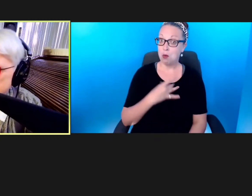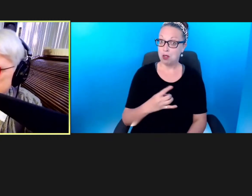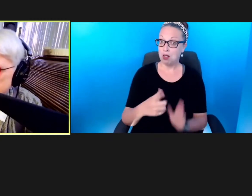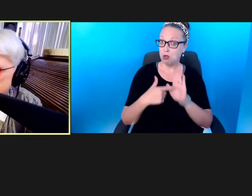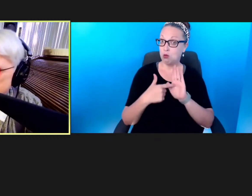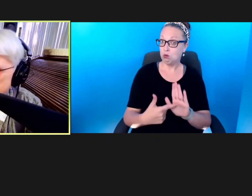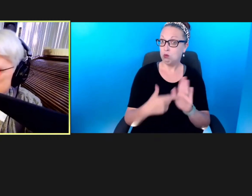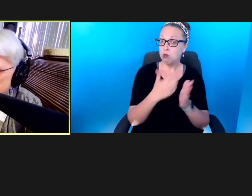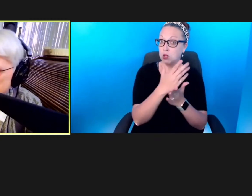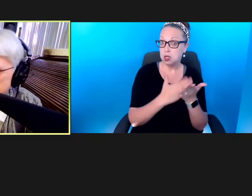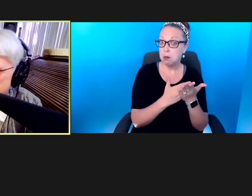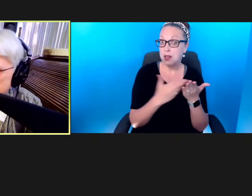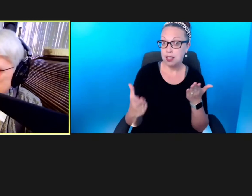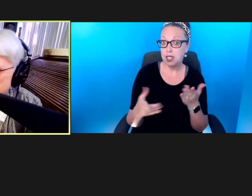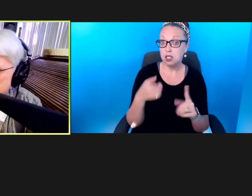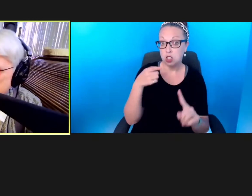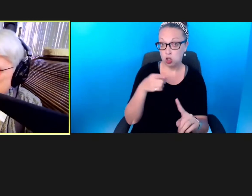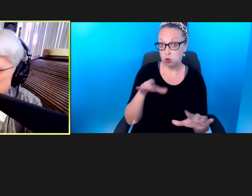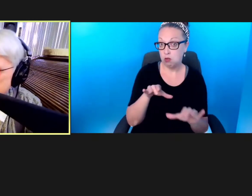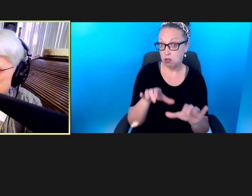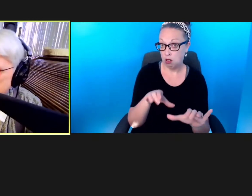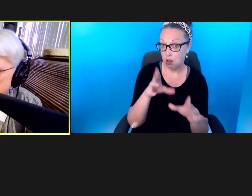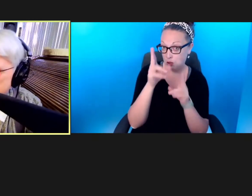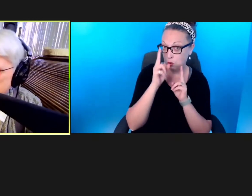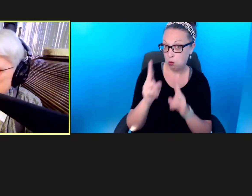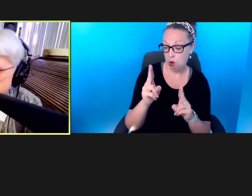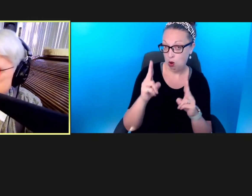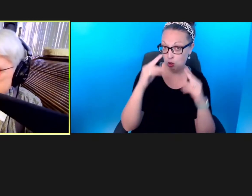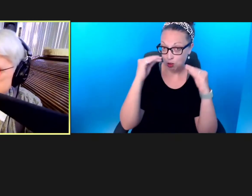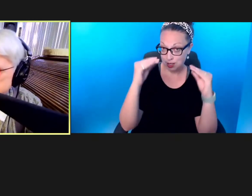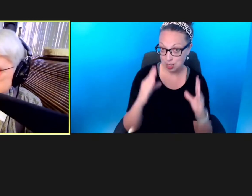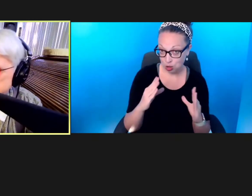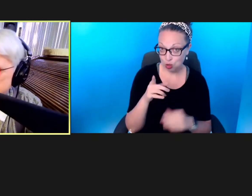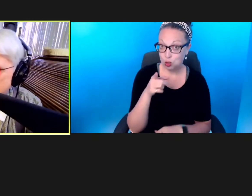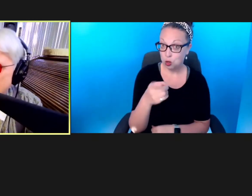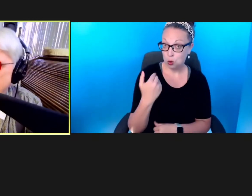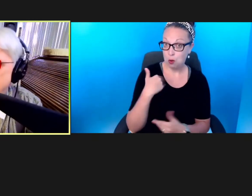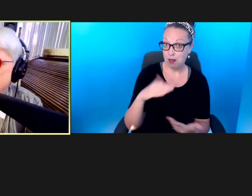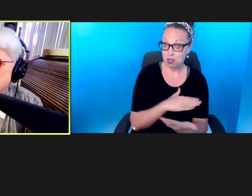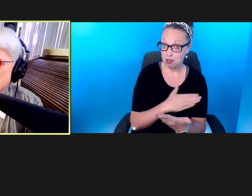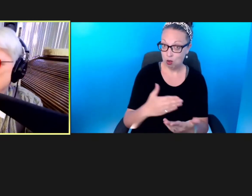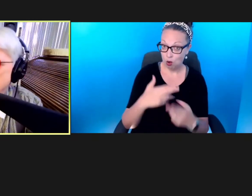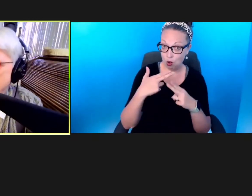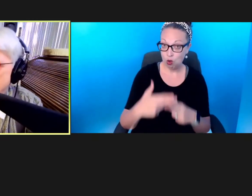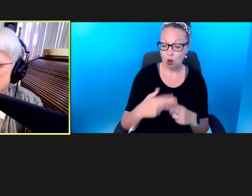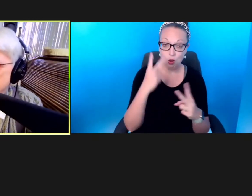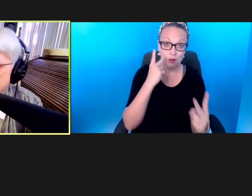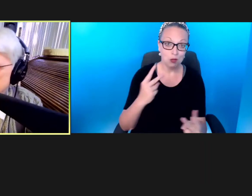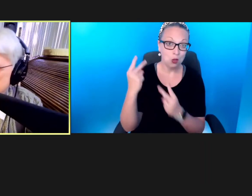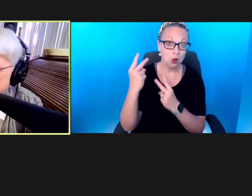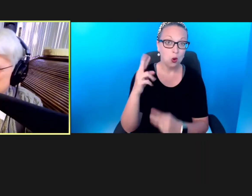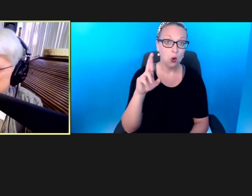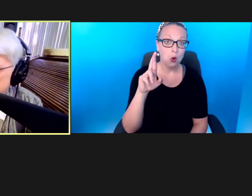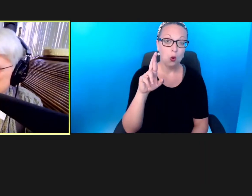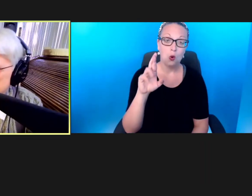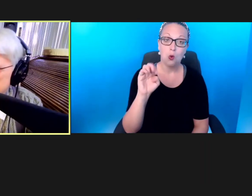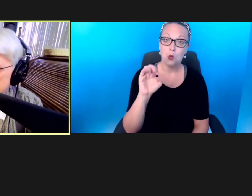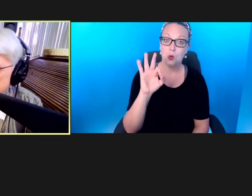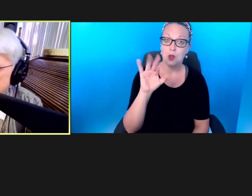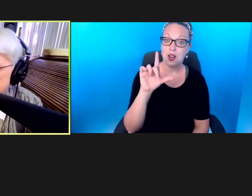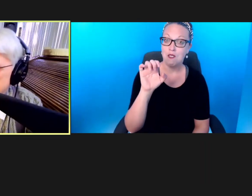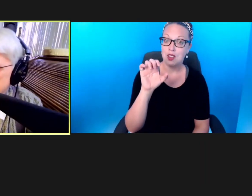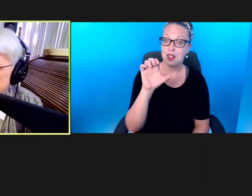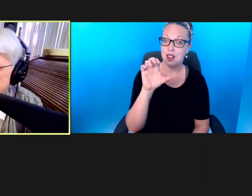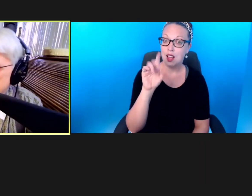done to honor teachers. You have a song called Reflections, and that's